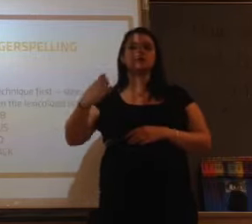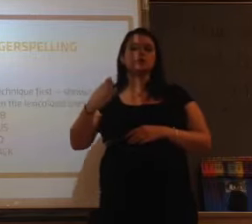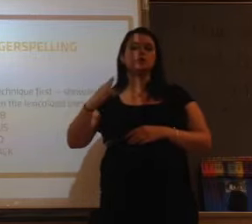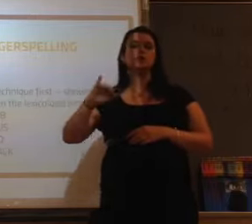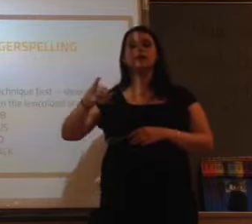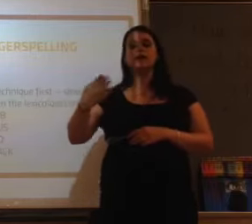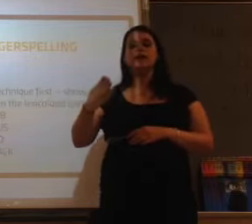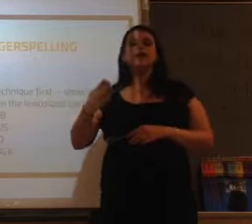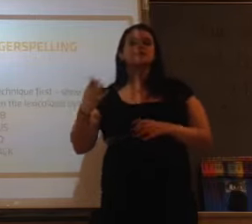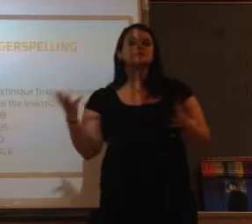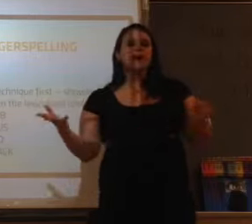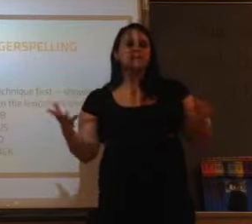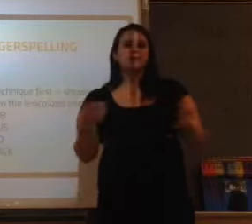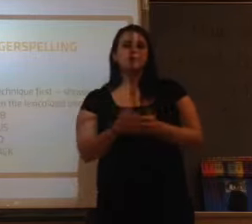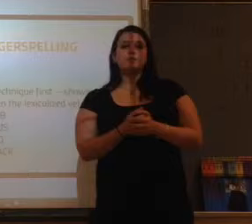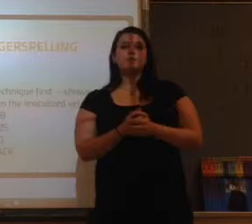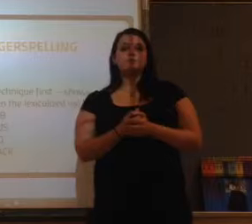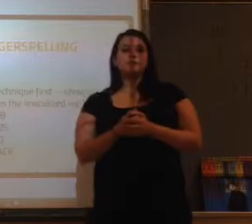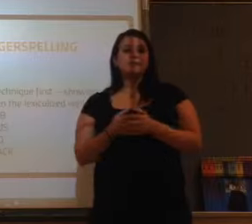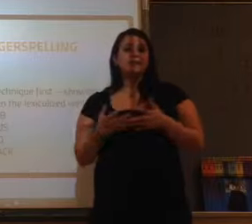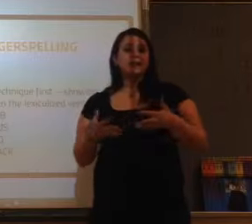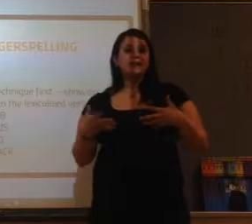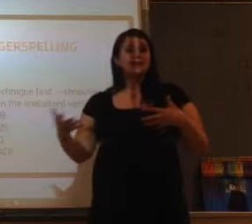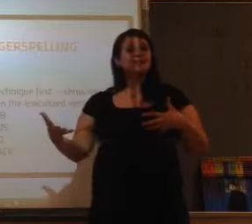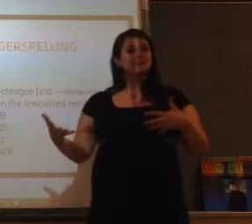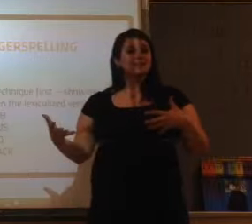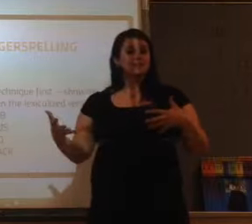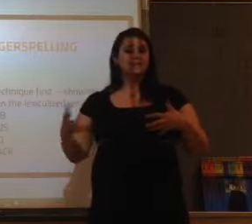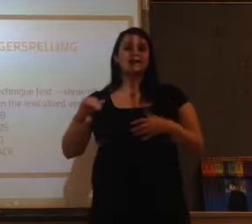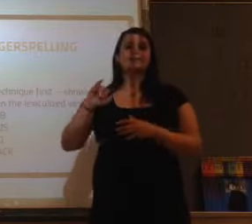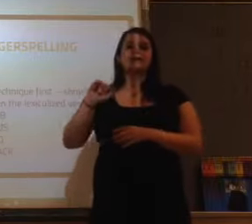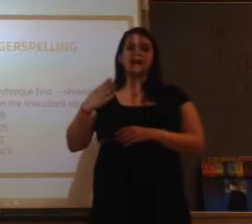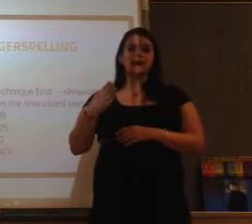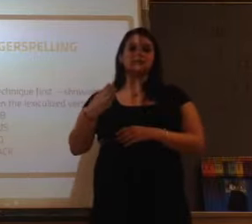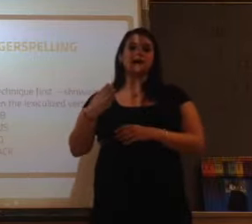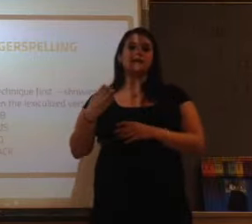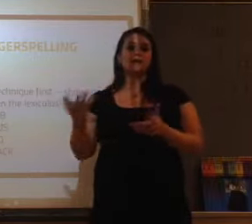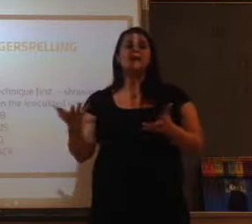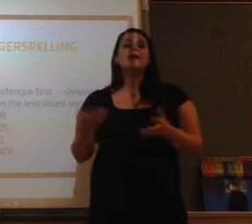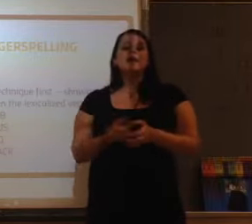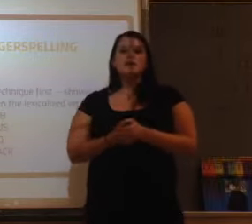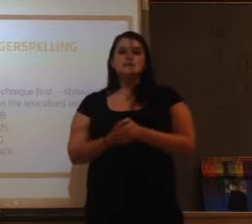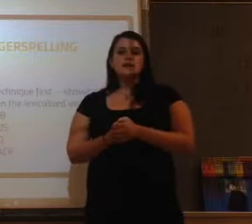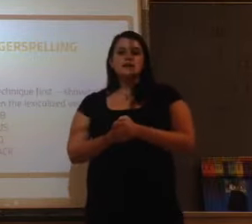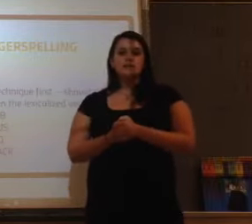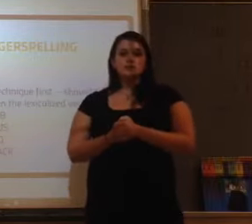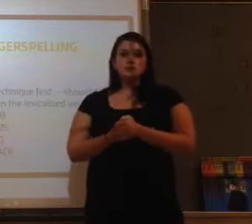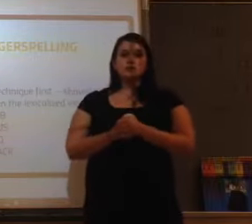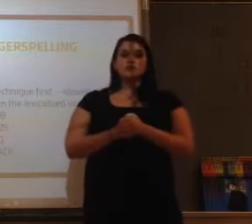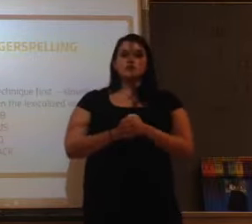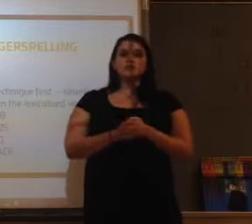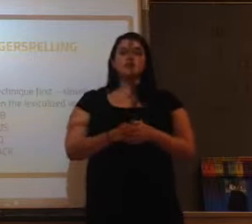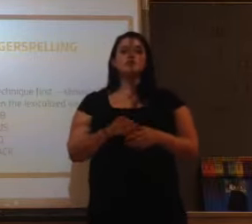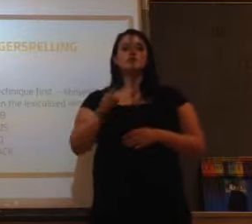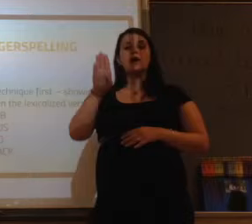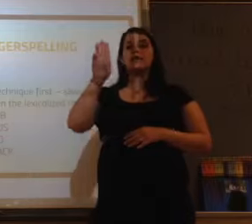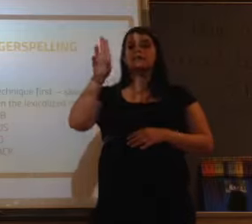into a quick sign, like where most people would think it is just a sign, but in actuality, it's a fingerspell version. So the